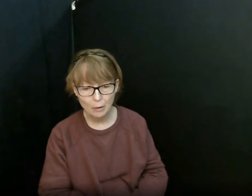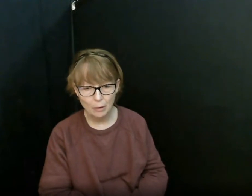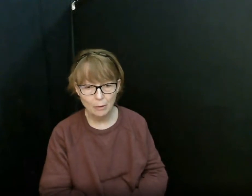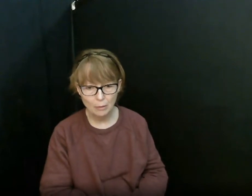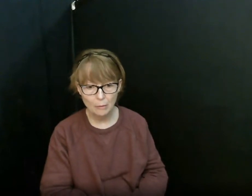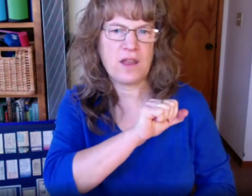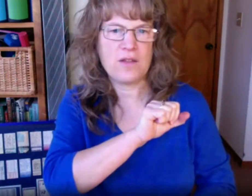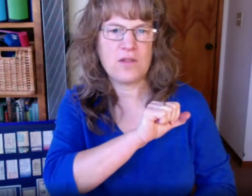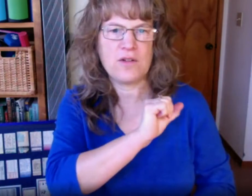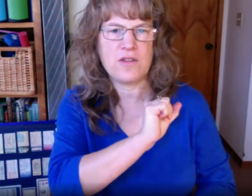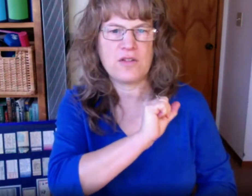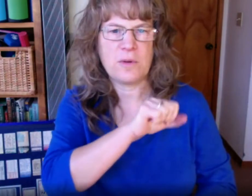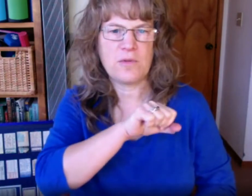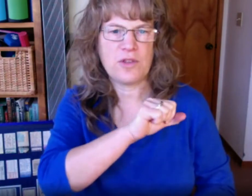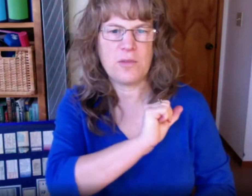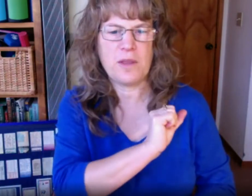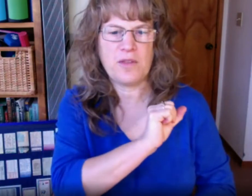so, and again, you and I talked about but you said I can